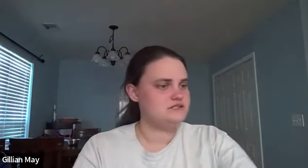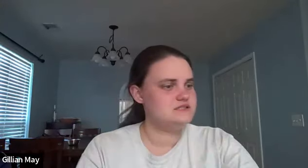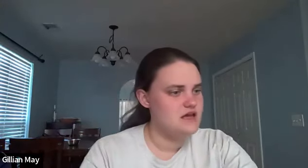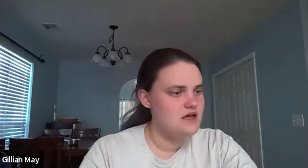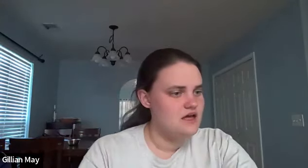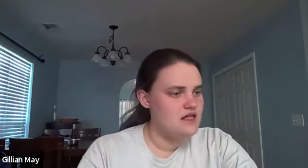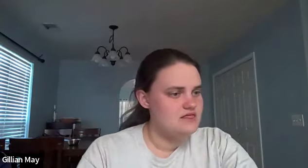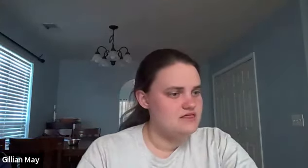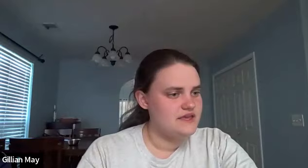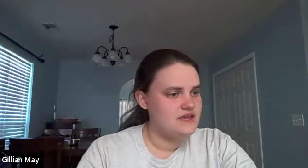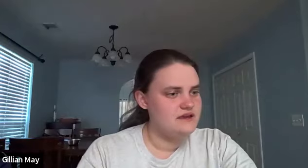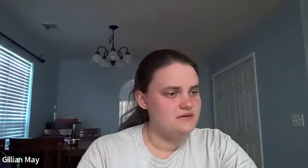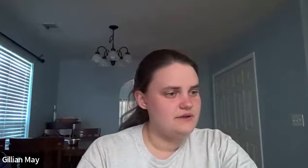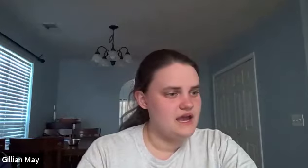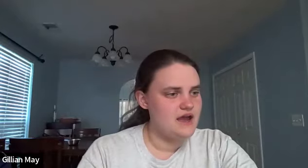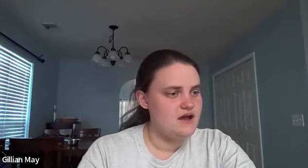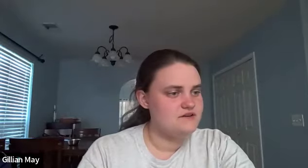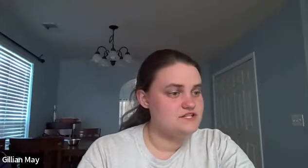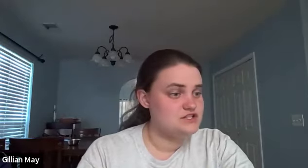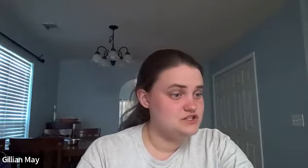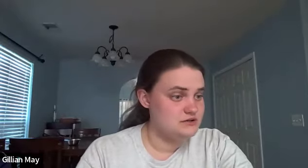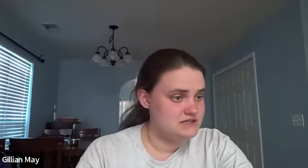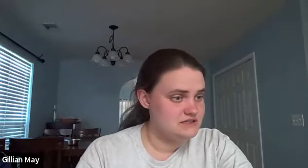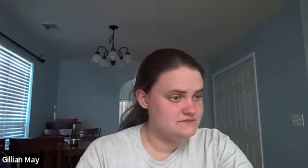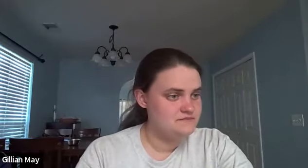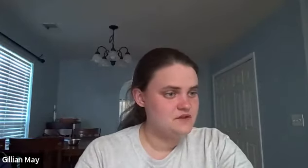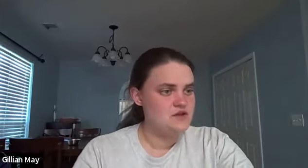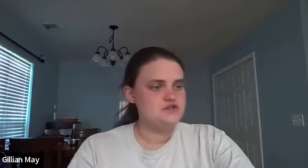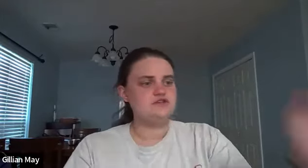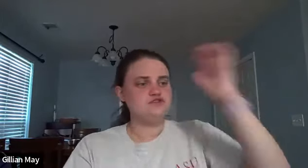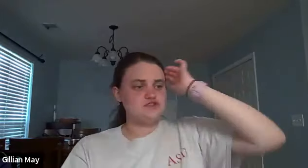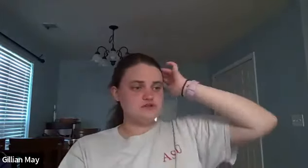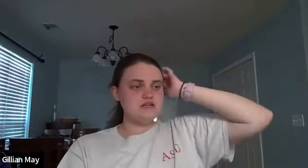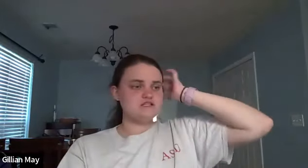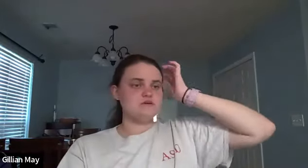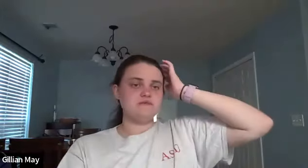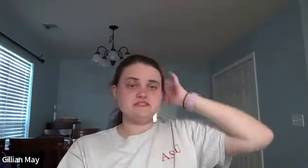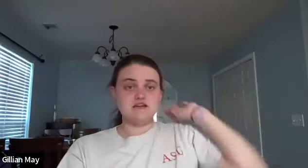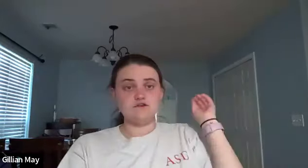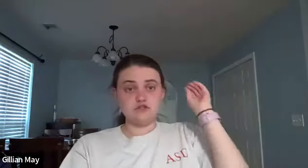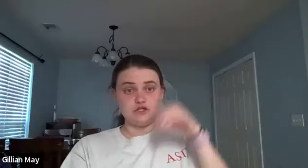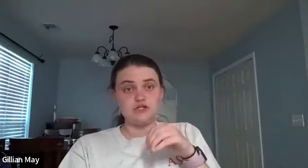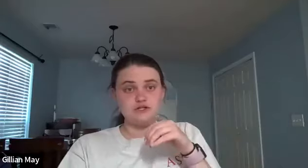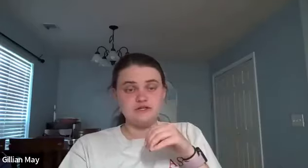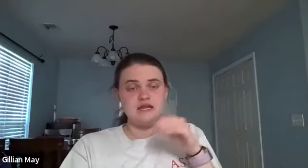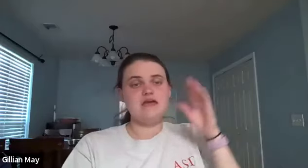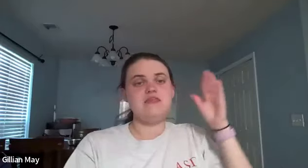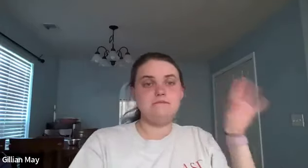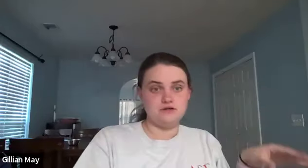Nurse. Then we have student. So student is going to be the sign for learn and then